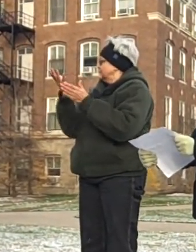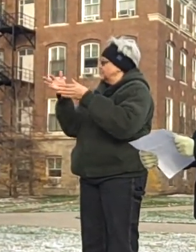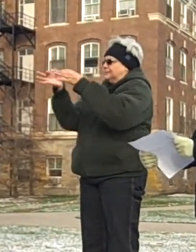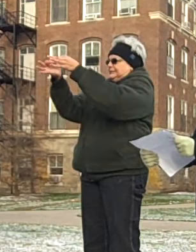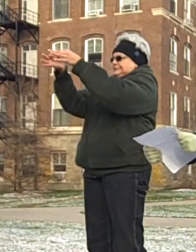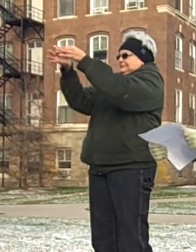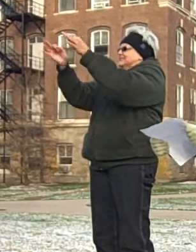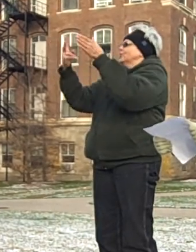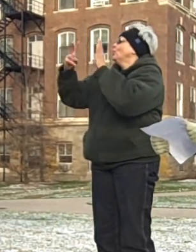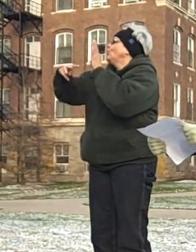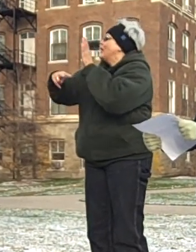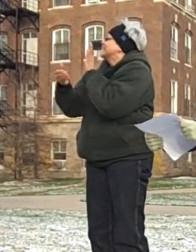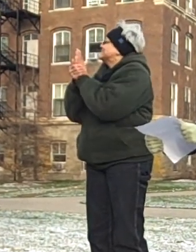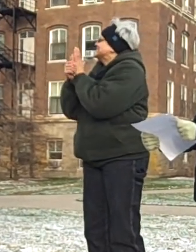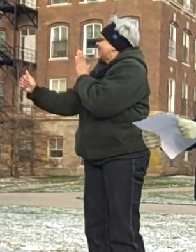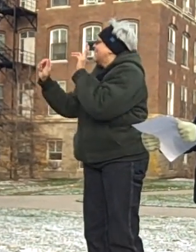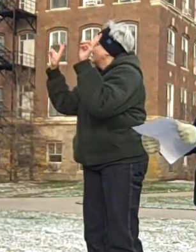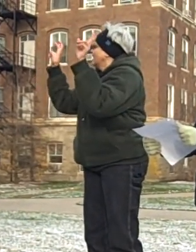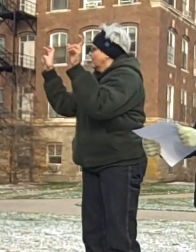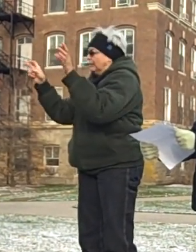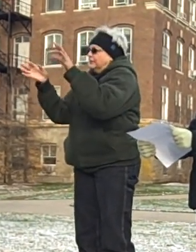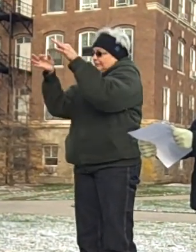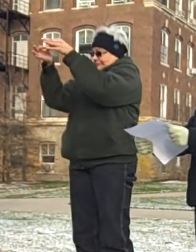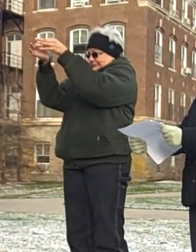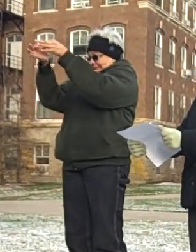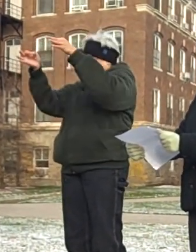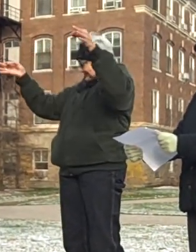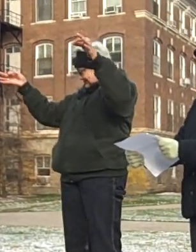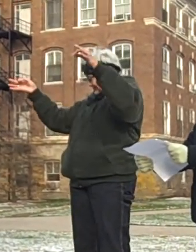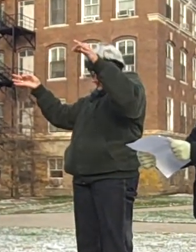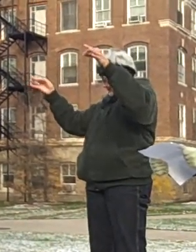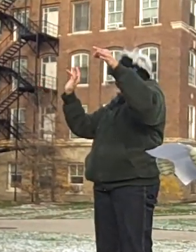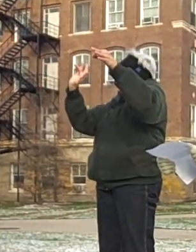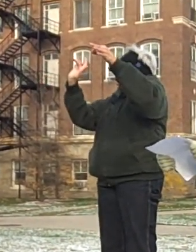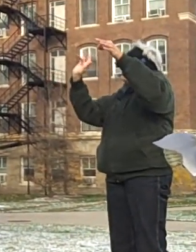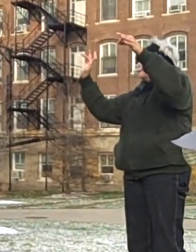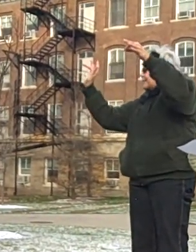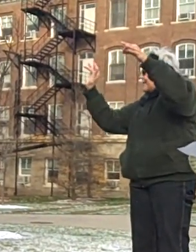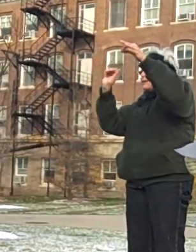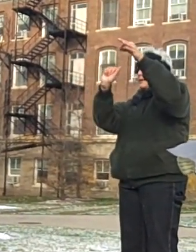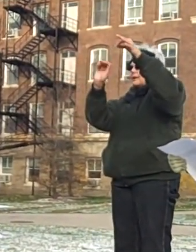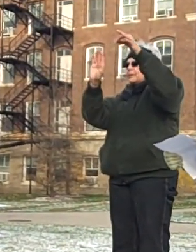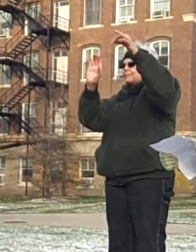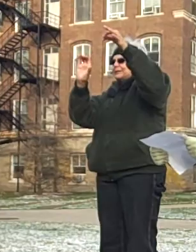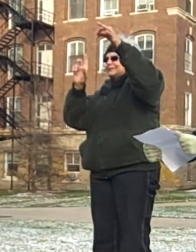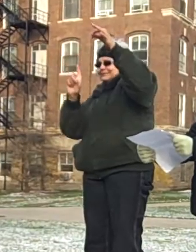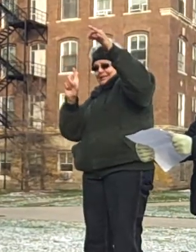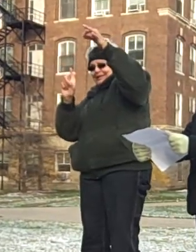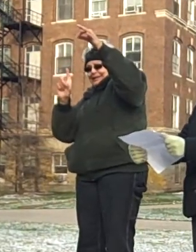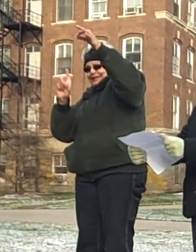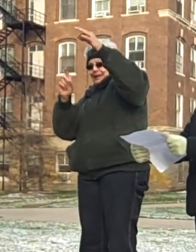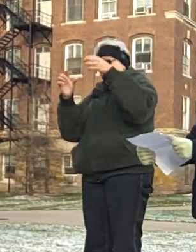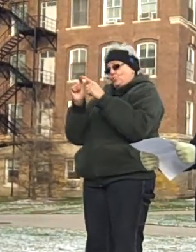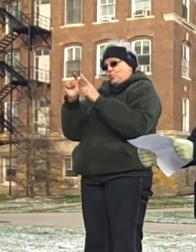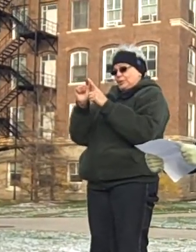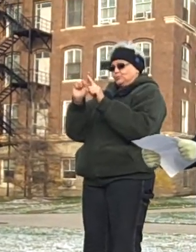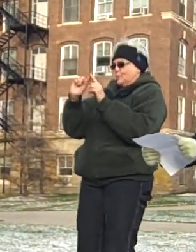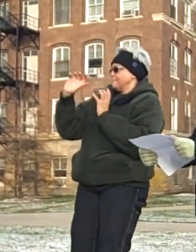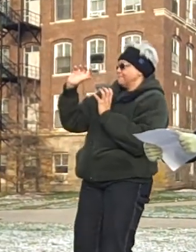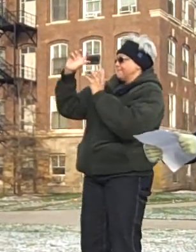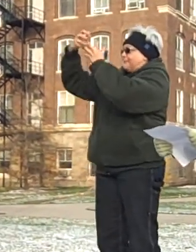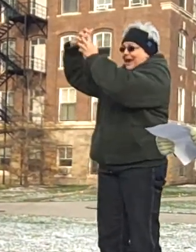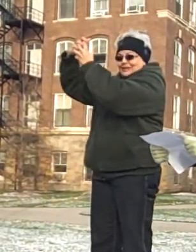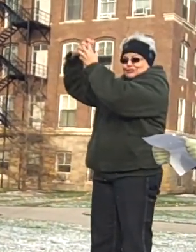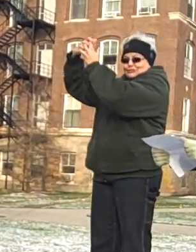and it was sentences. It was a reading, a skills assignment, and there was a sentence with blanks in it, and there was multiple